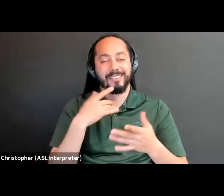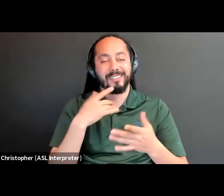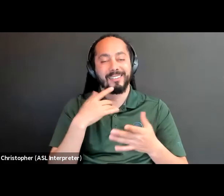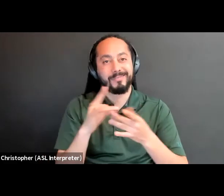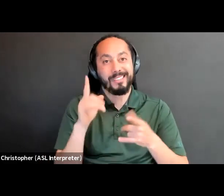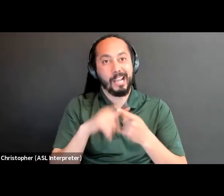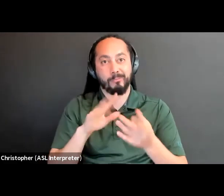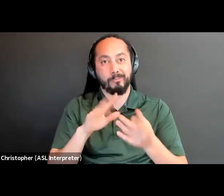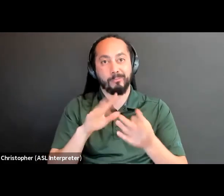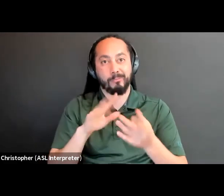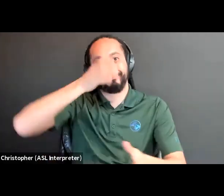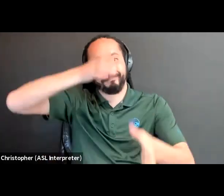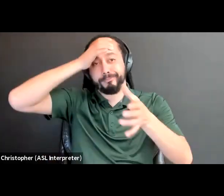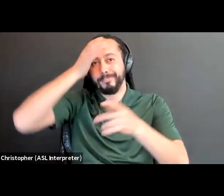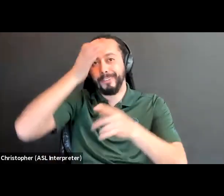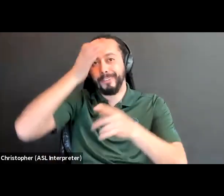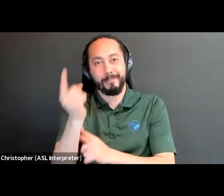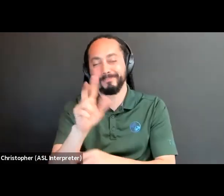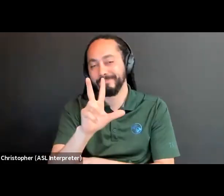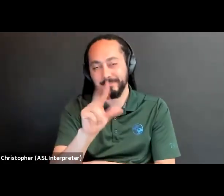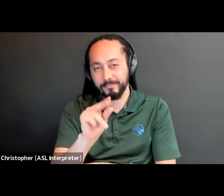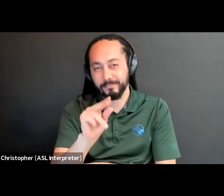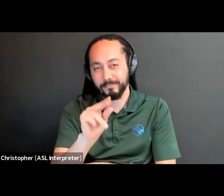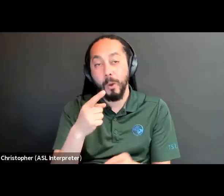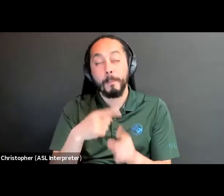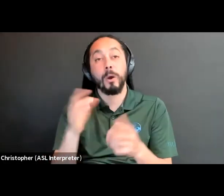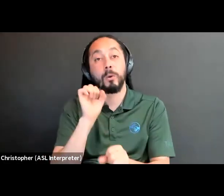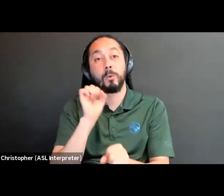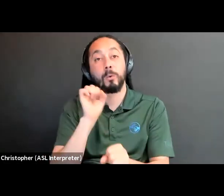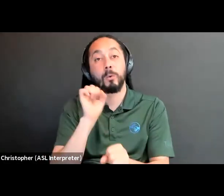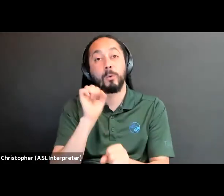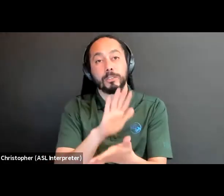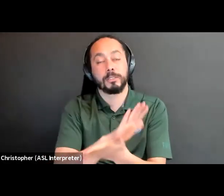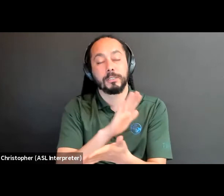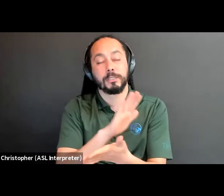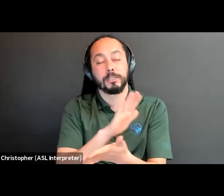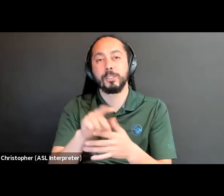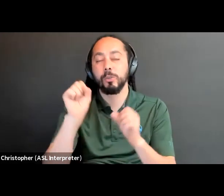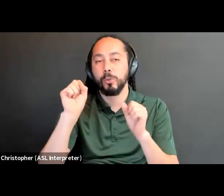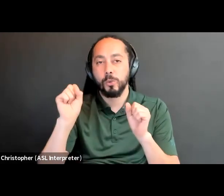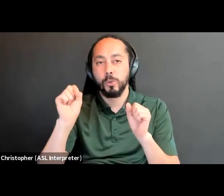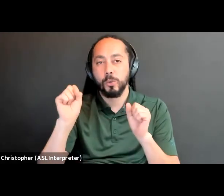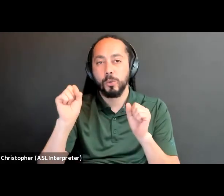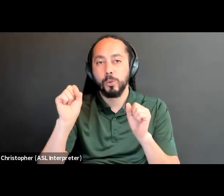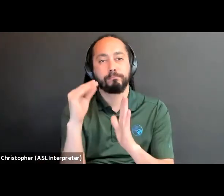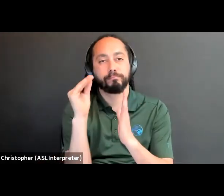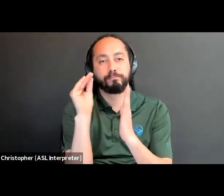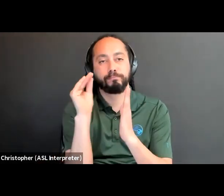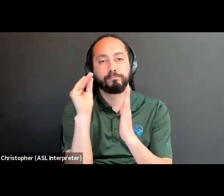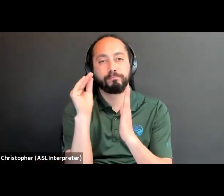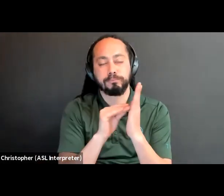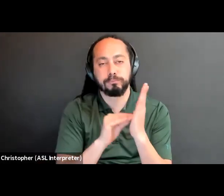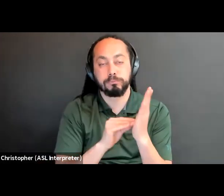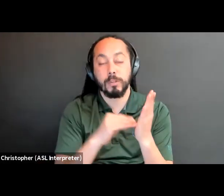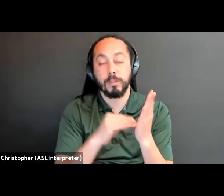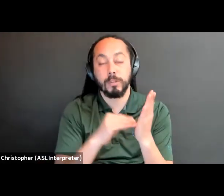that one of those worksheets is one where you can keep track of what you have uncovered when you're screening for intimate